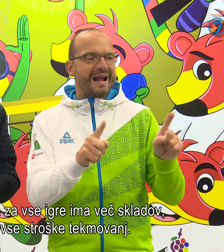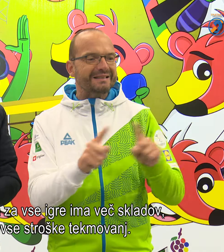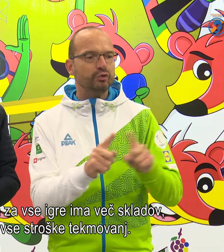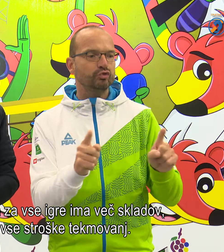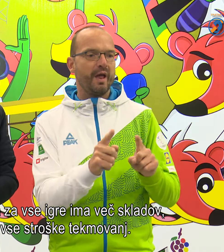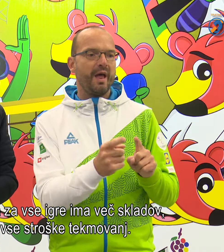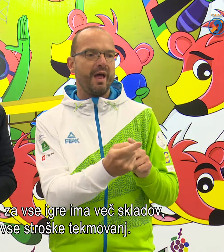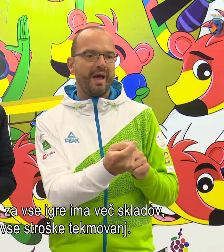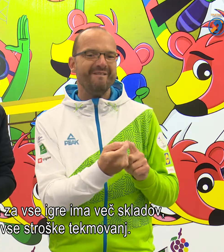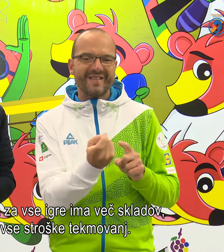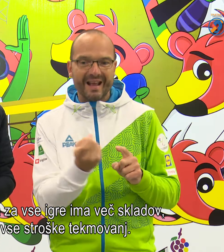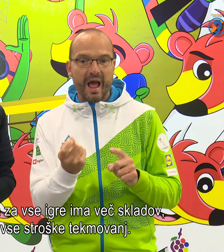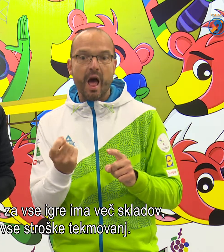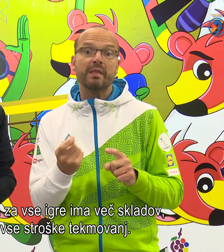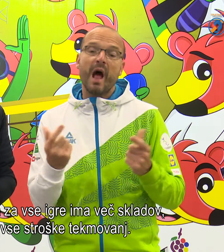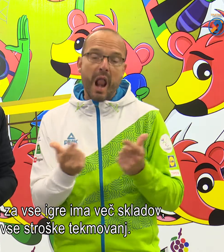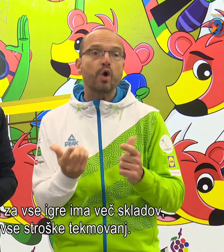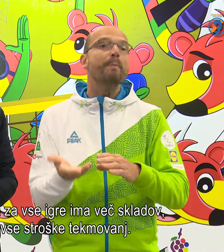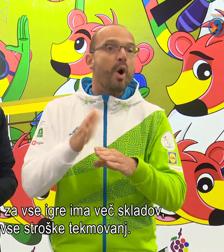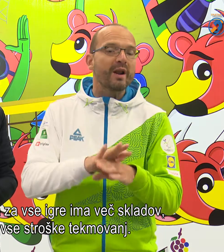the total cost of the competition.